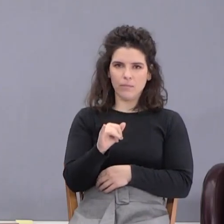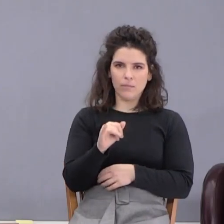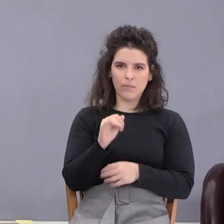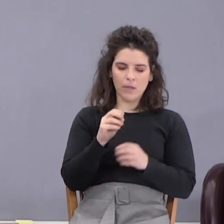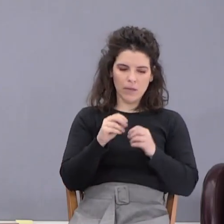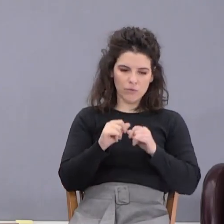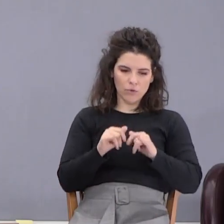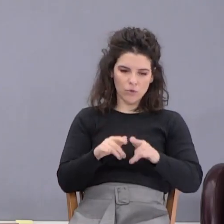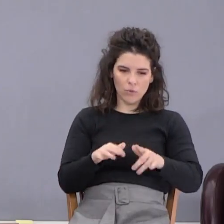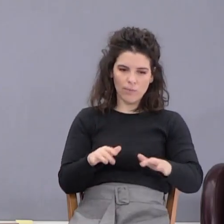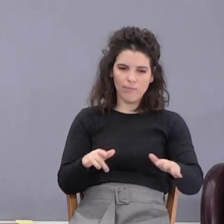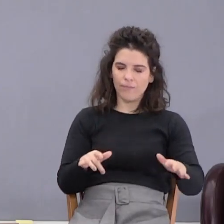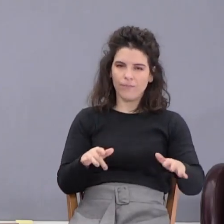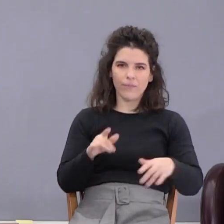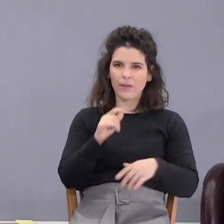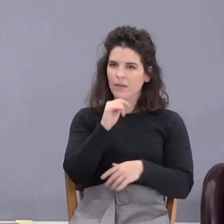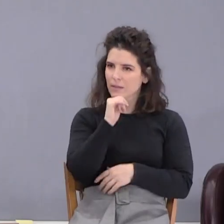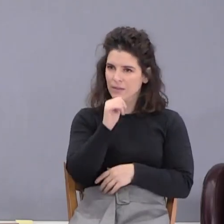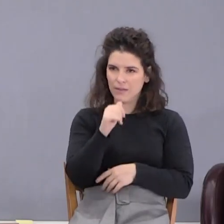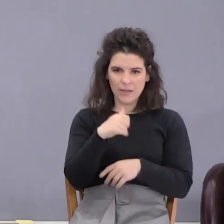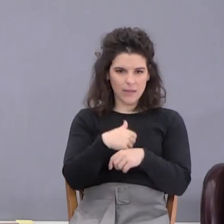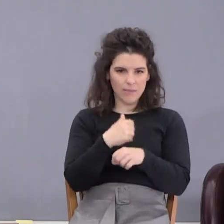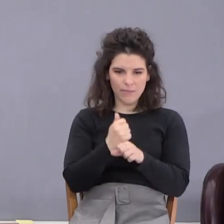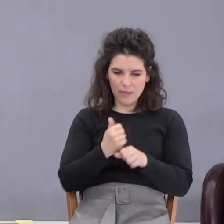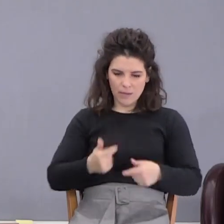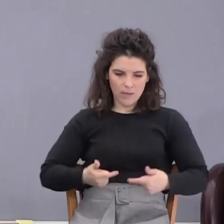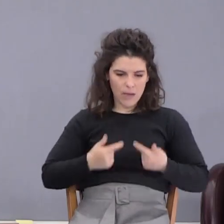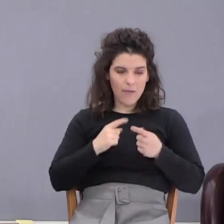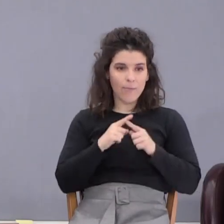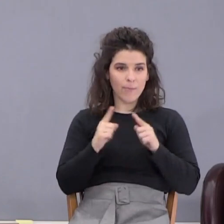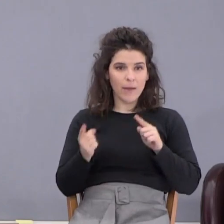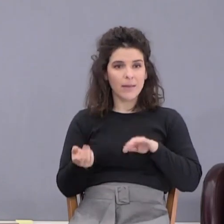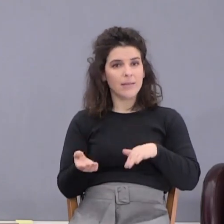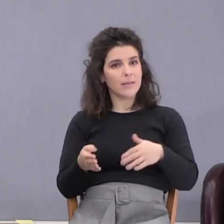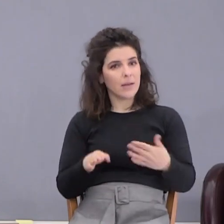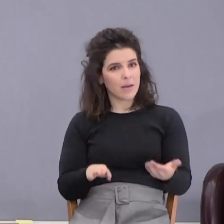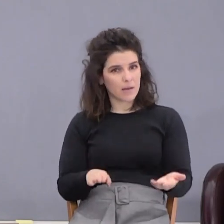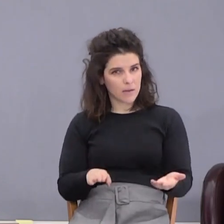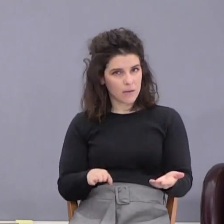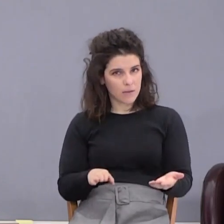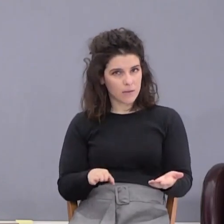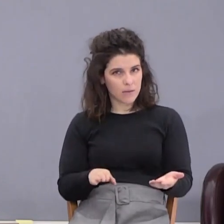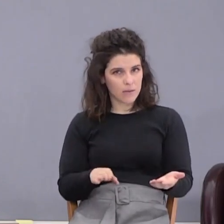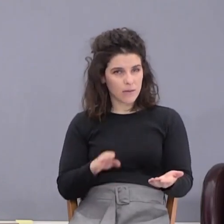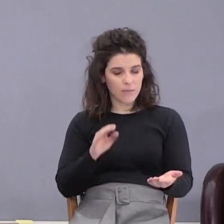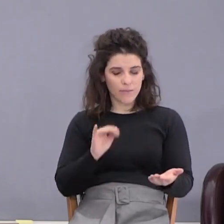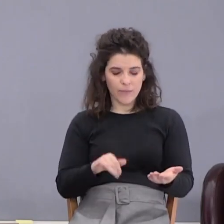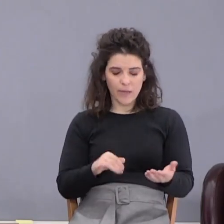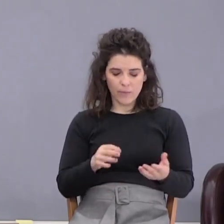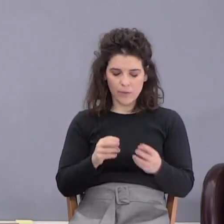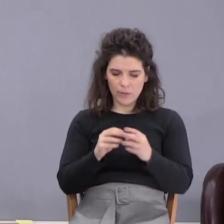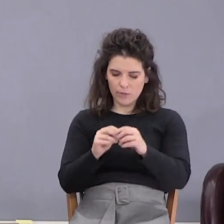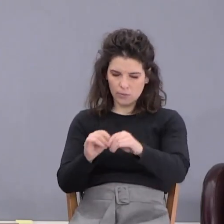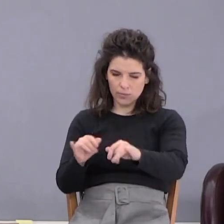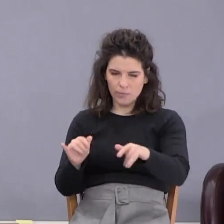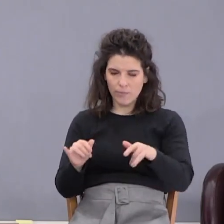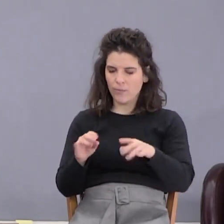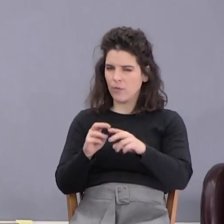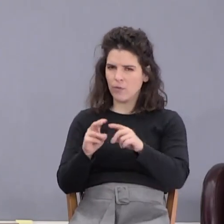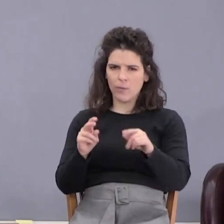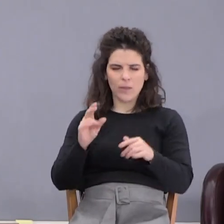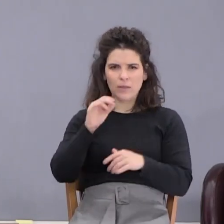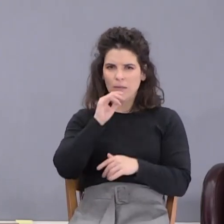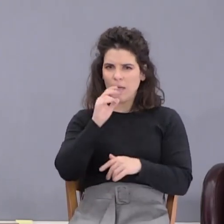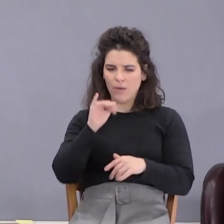sowest is not quickened except it die. And that which thou sowest